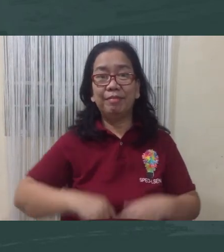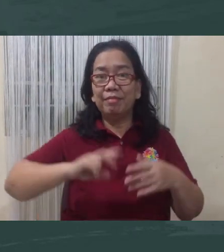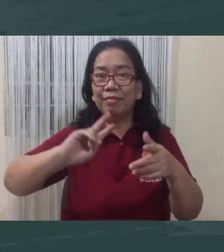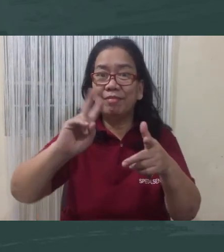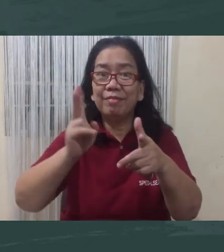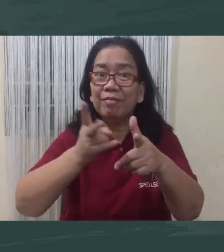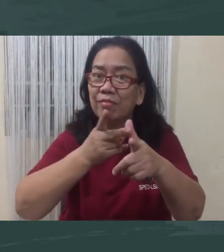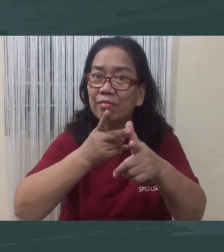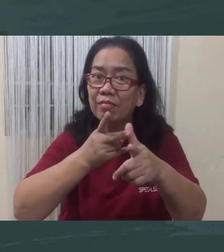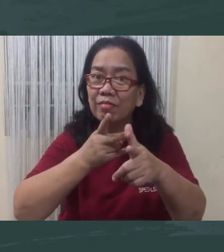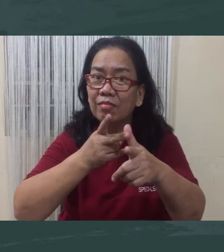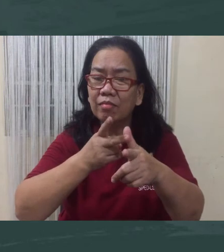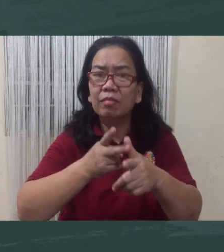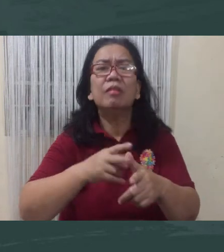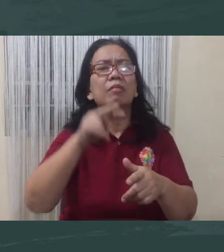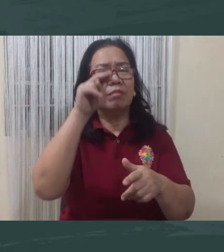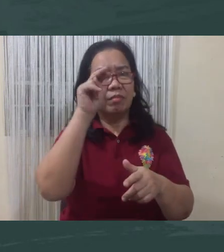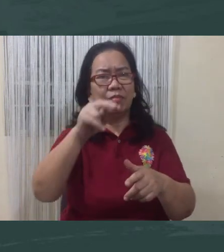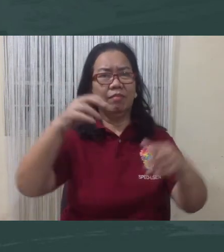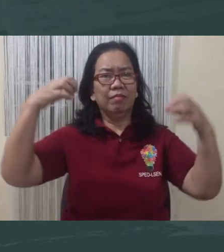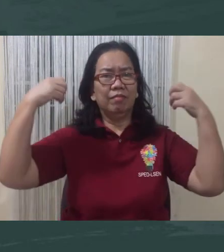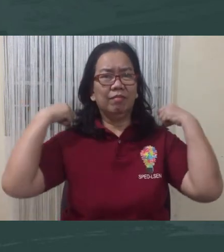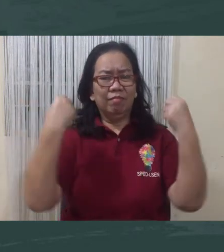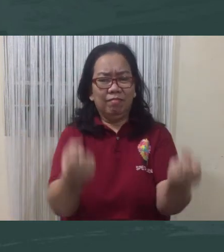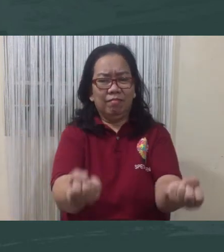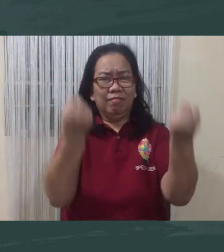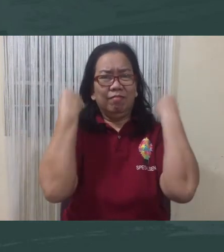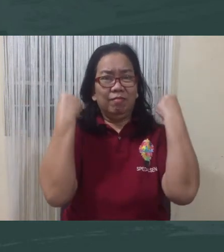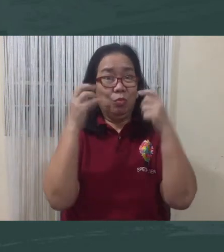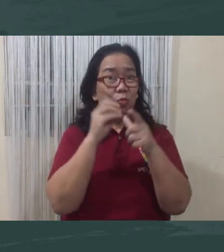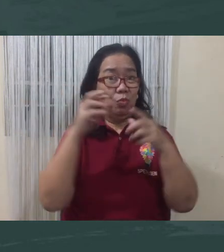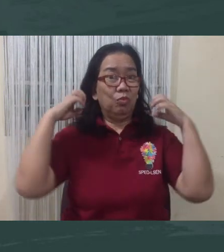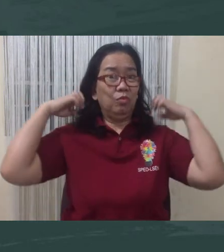Second, of course, we need to exercise.